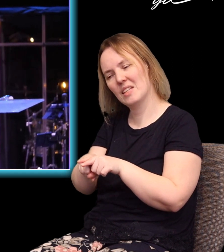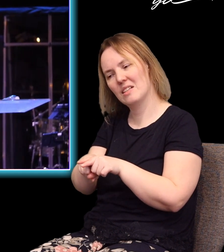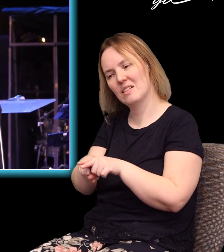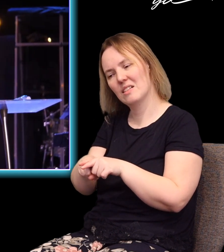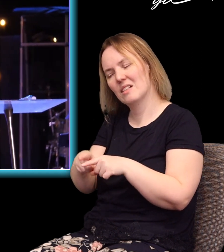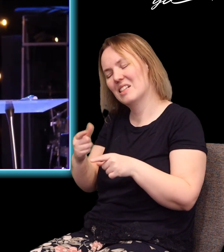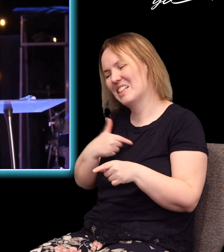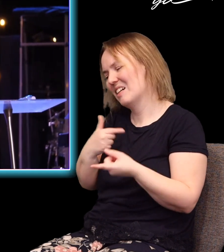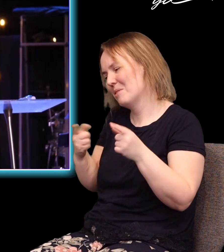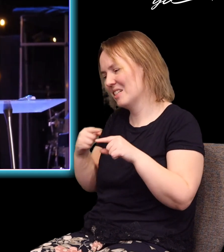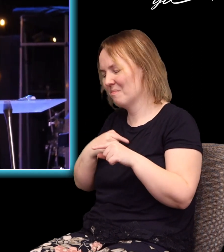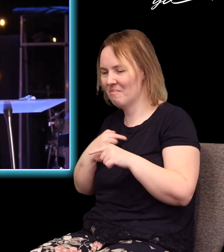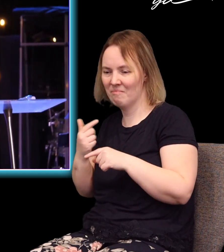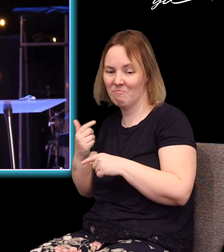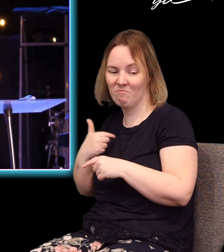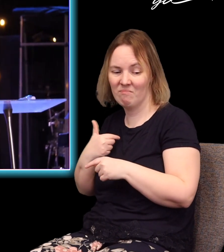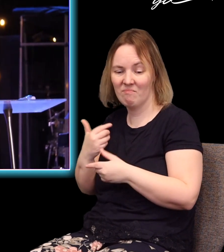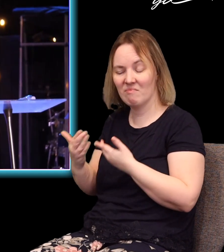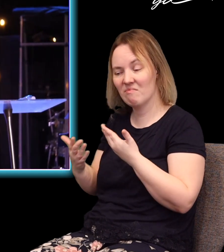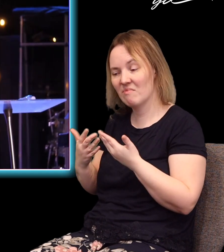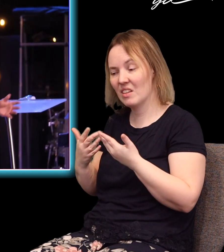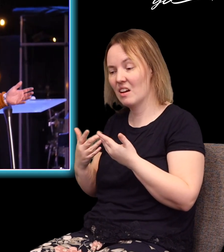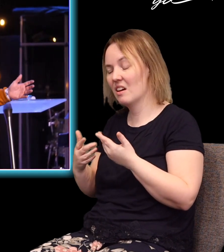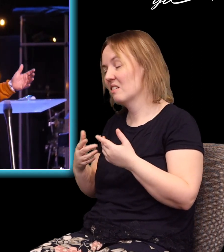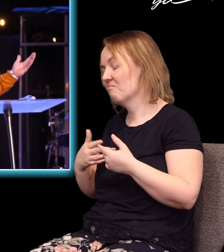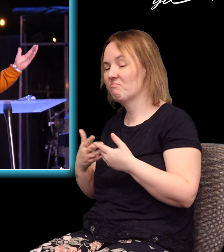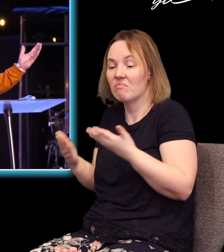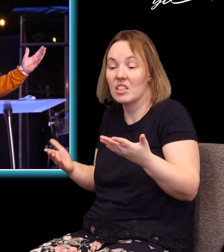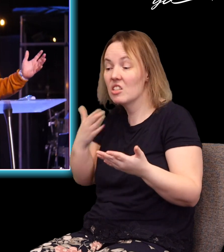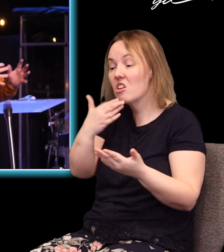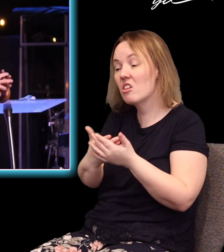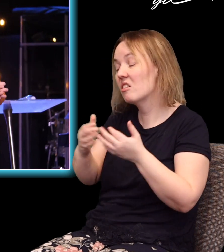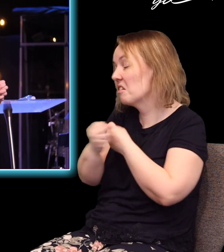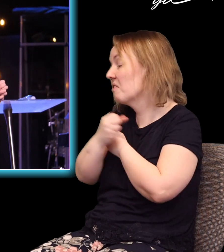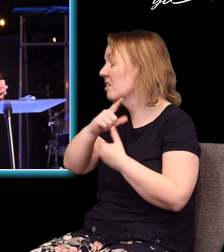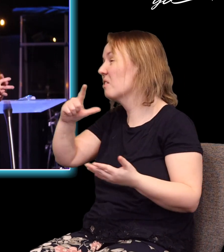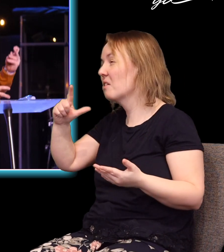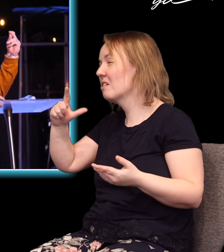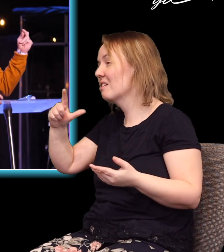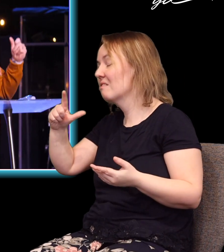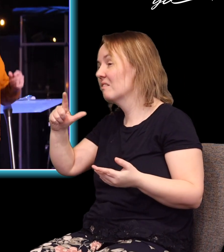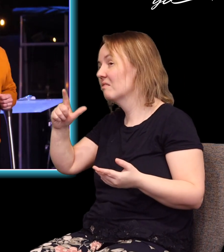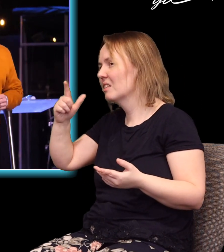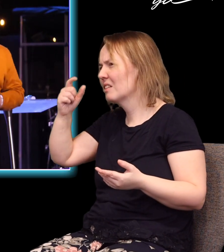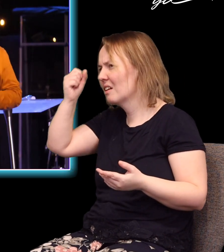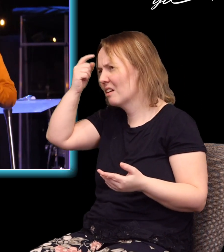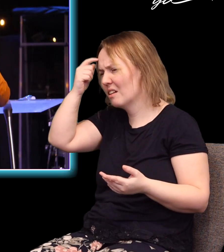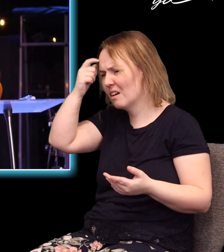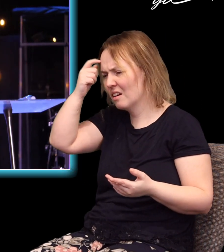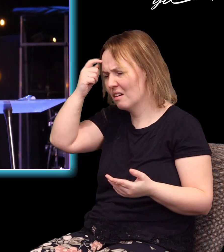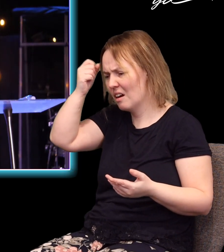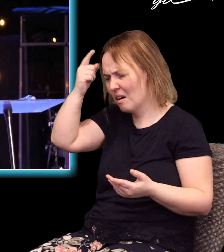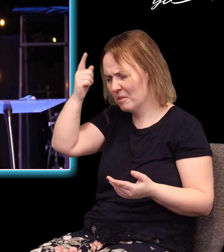what happens to me once in a while. Things are going along great, loving the Lord, serving the Lord, whatever. And then a thought comes into my mind